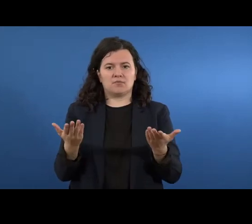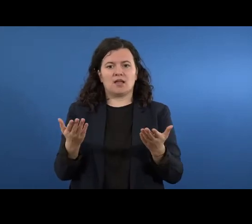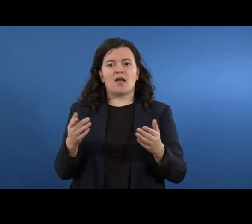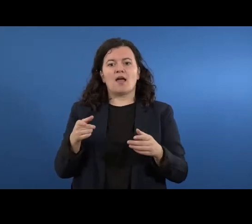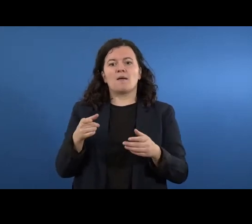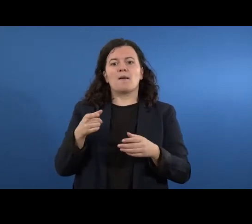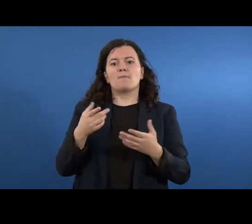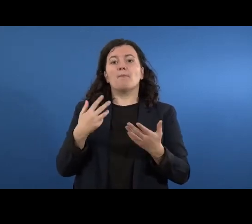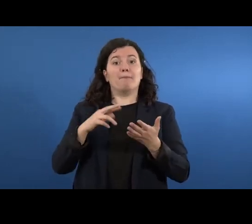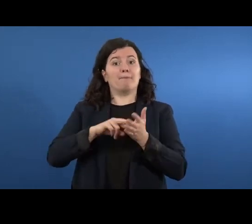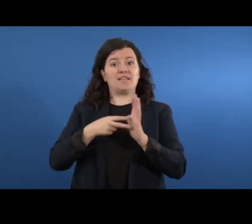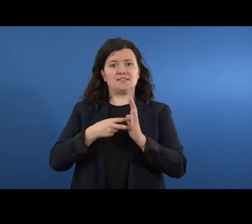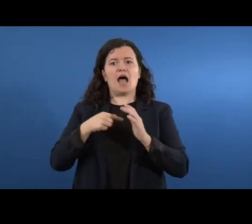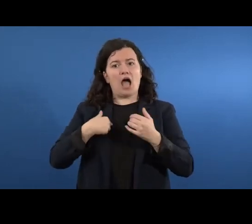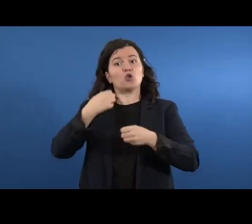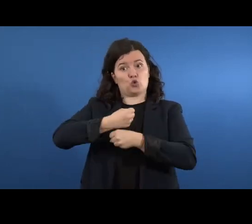employee when